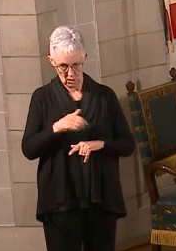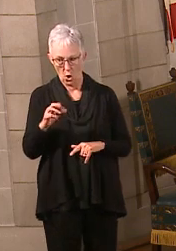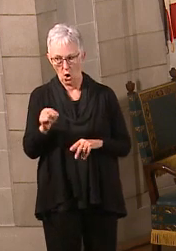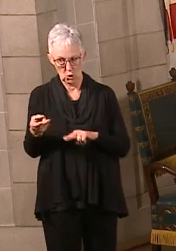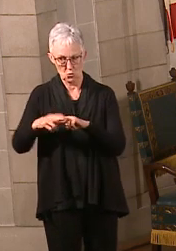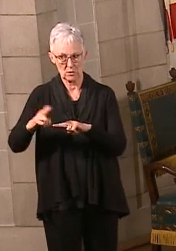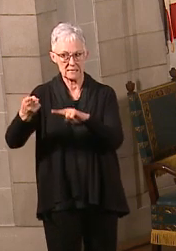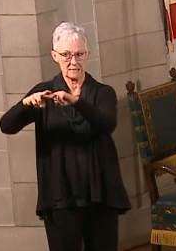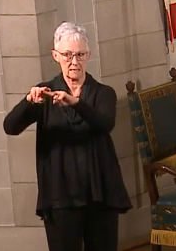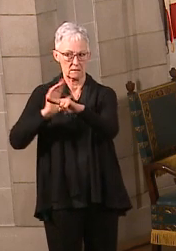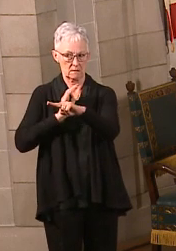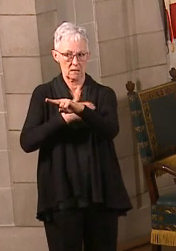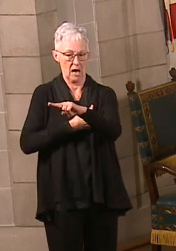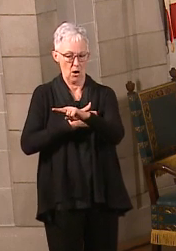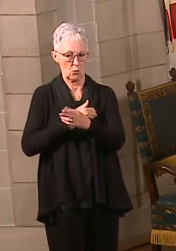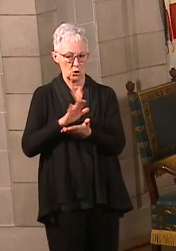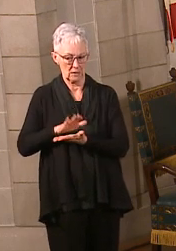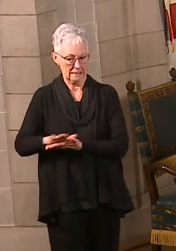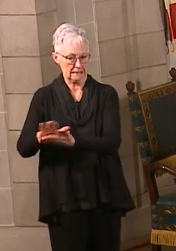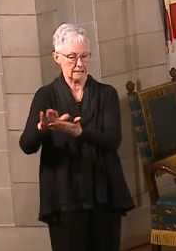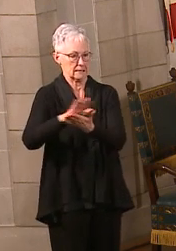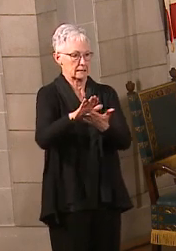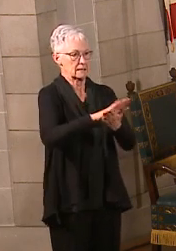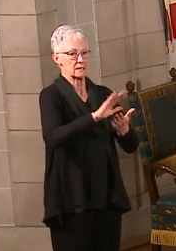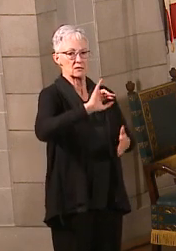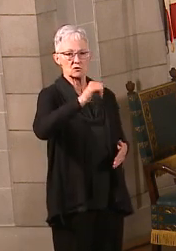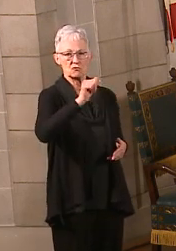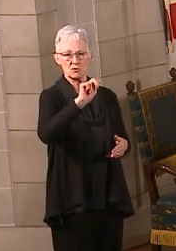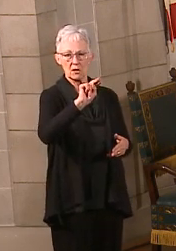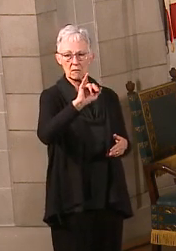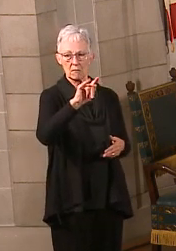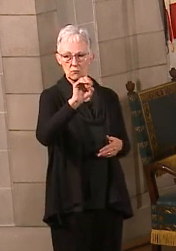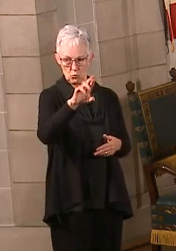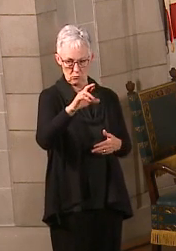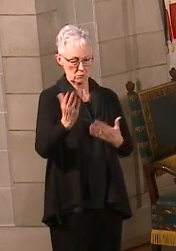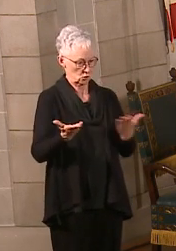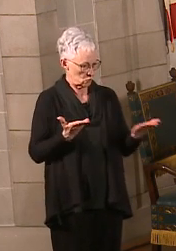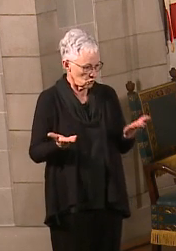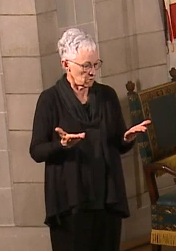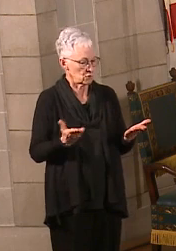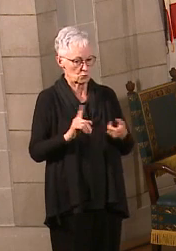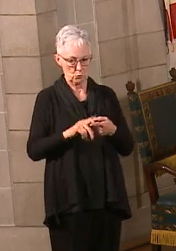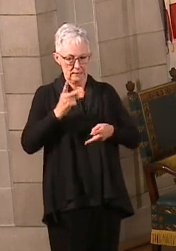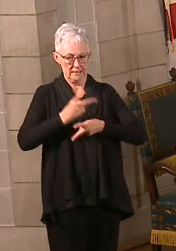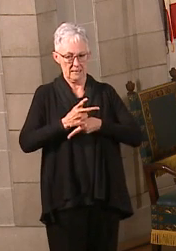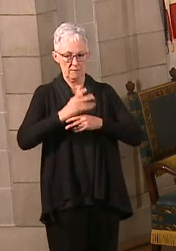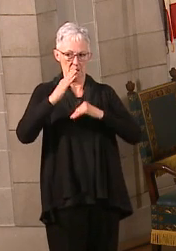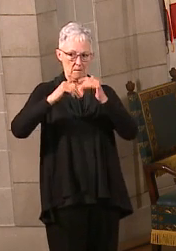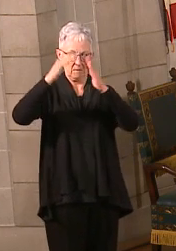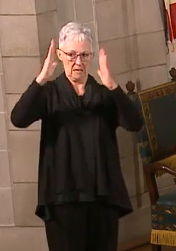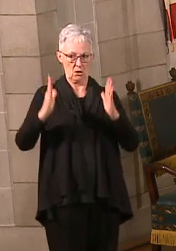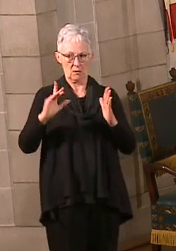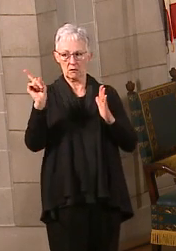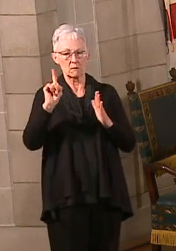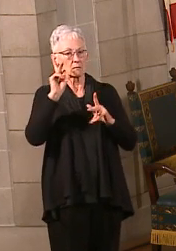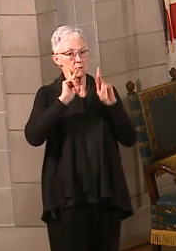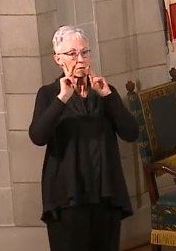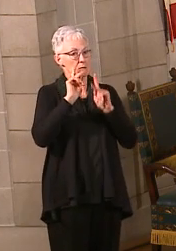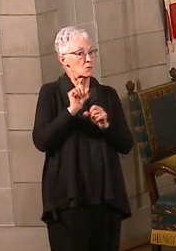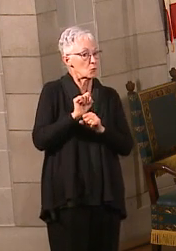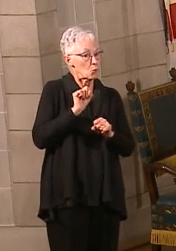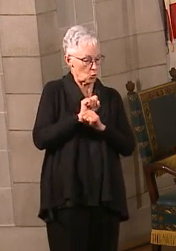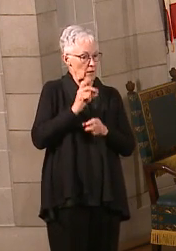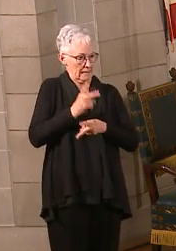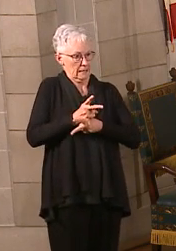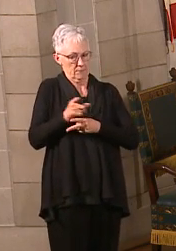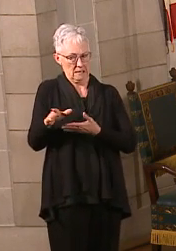of all of our facilities, and just overall attempting to practice good business practices around social distancing in the workplace